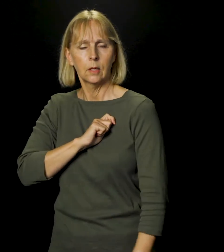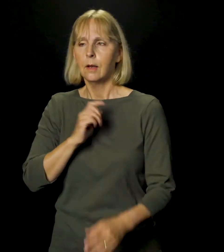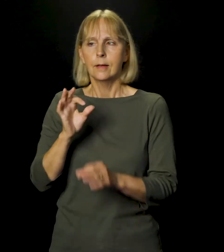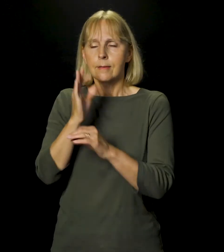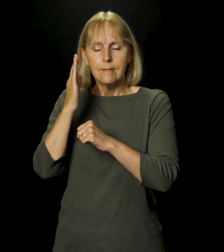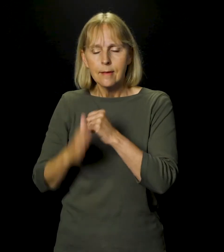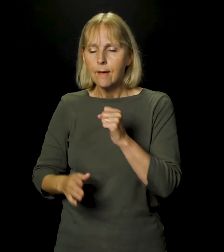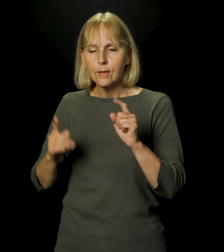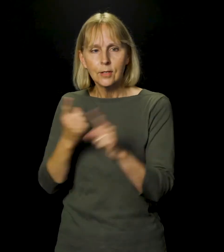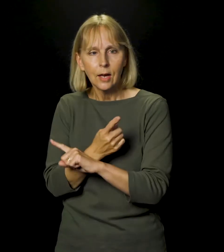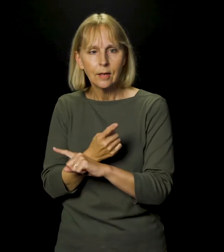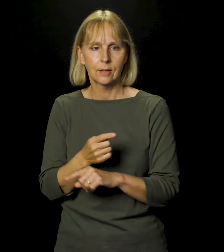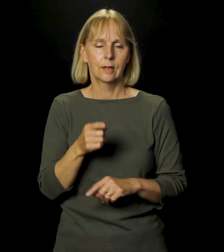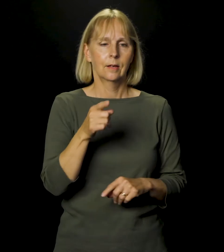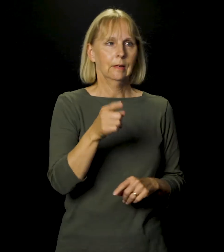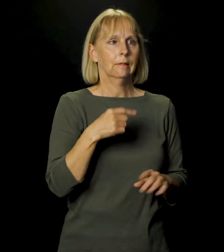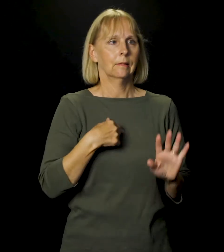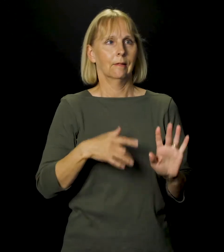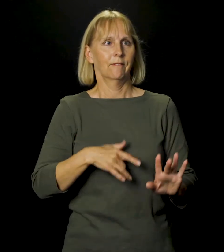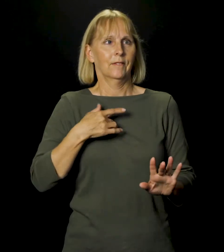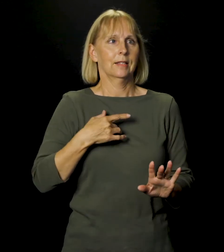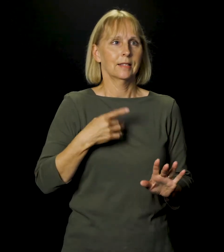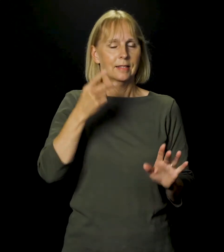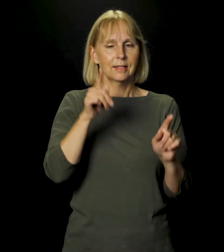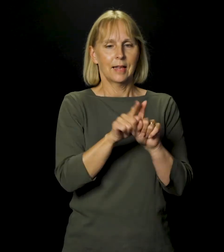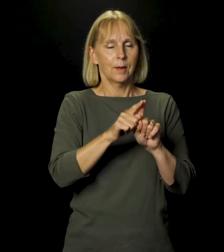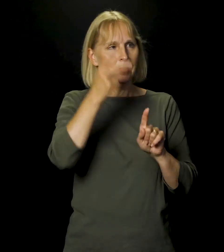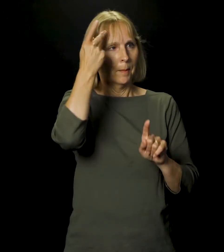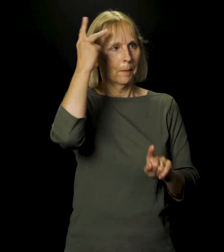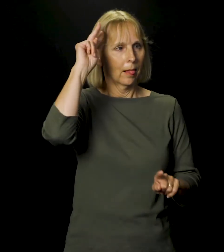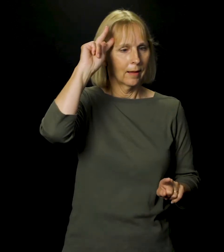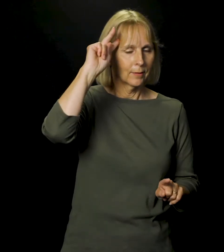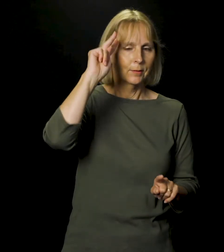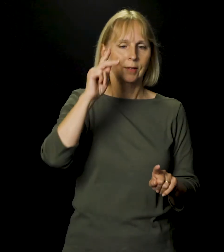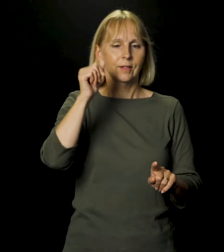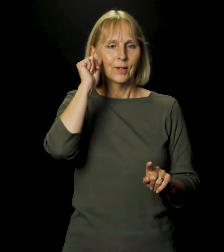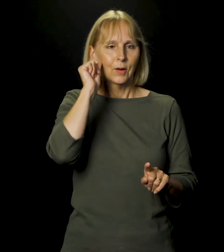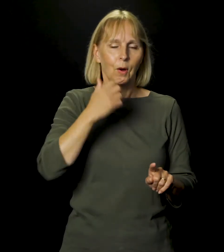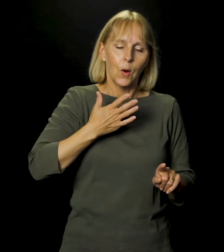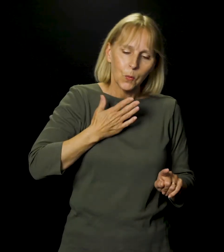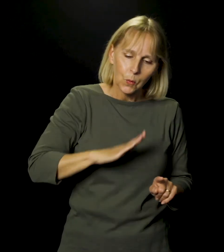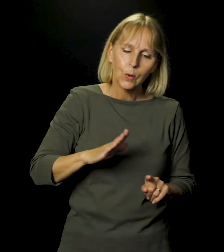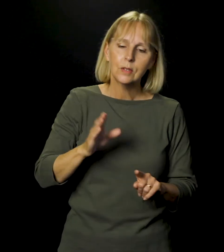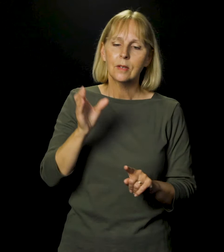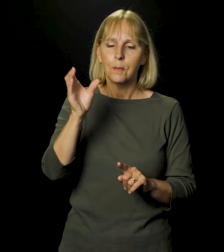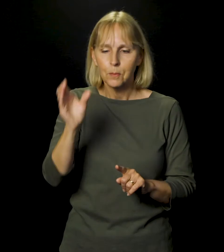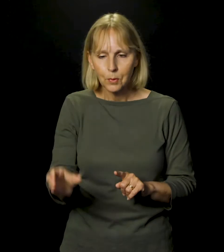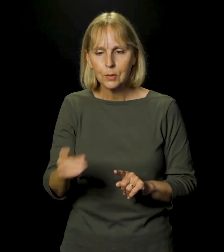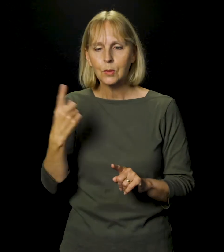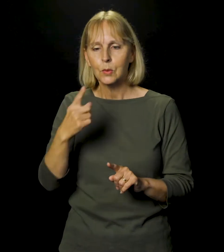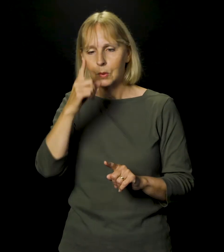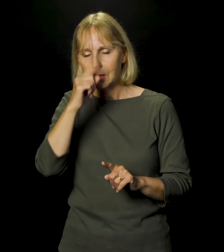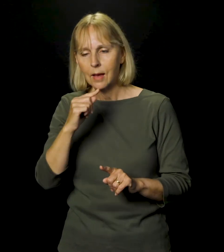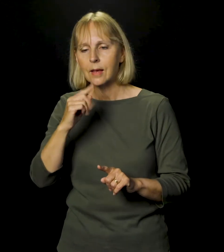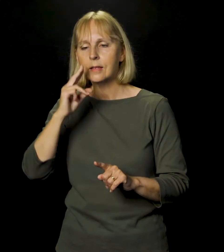on. As I said that out loud, I'm like, oh, that's a political line. Oh, desperate to hear a voice you can trust. But it's true, isn't it? A voice that doesn't change, and a